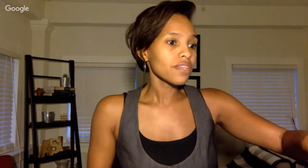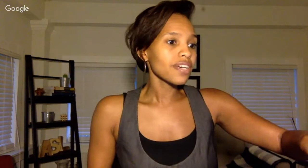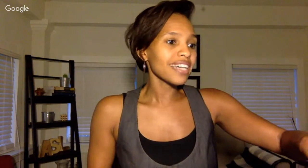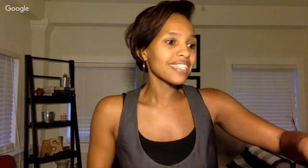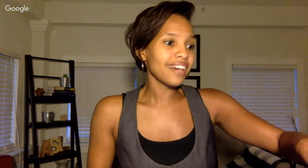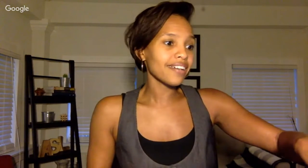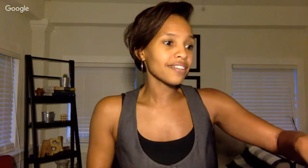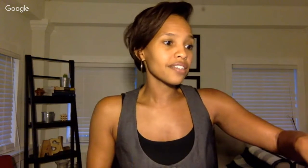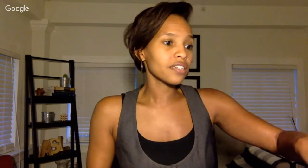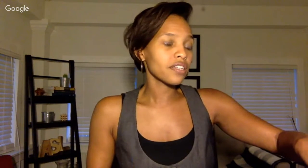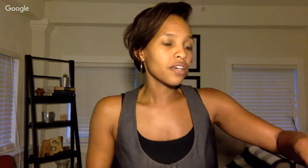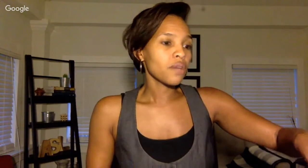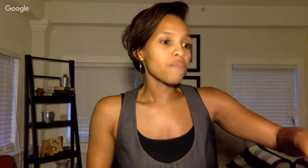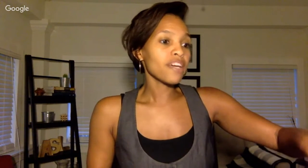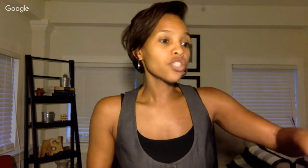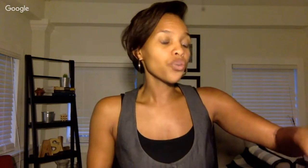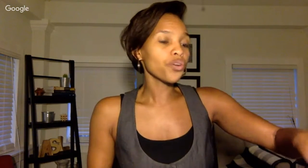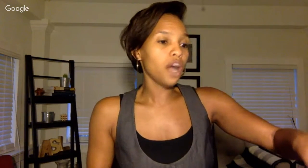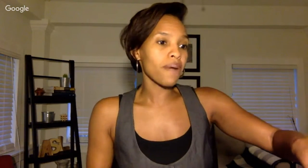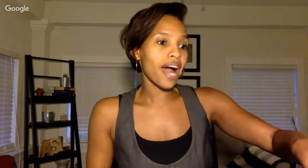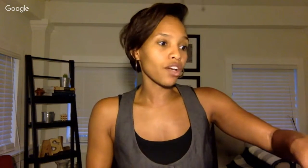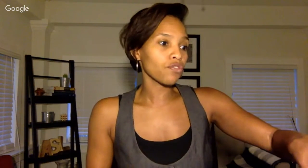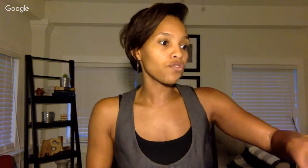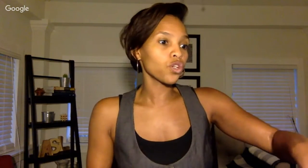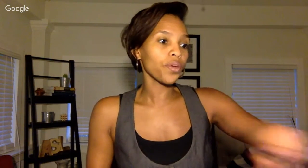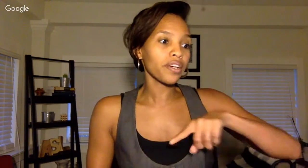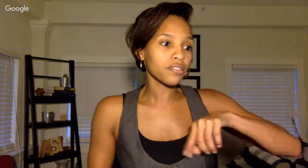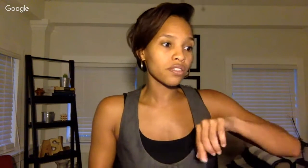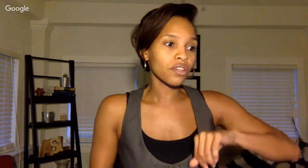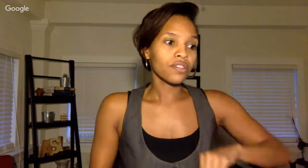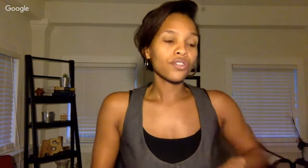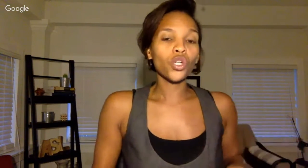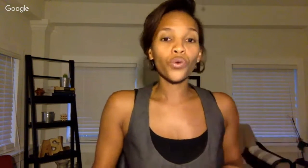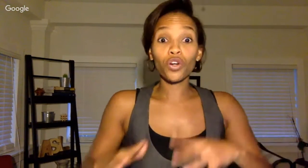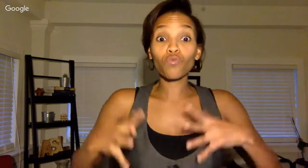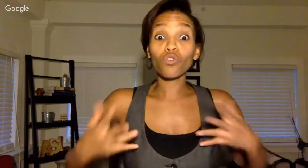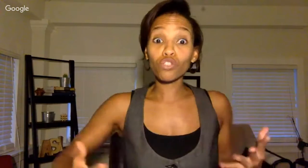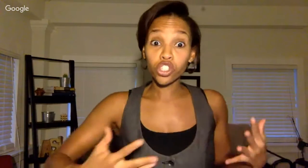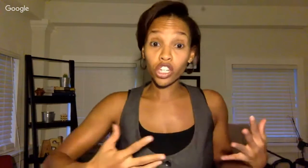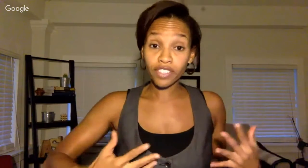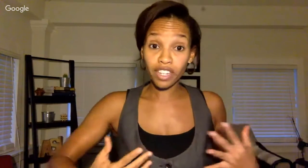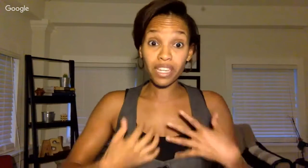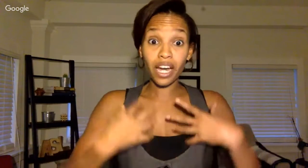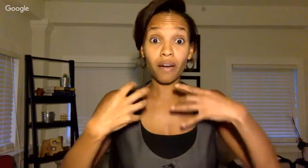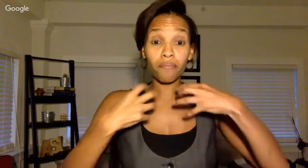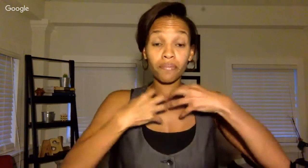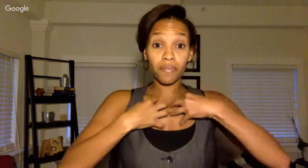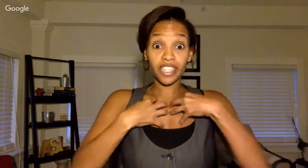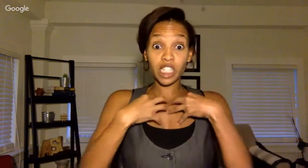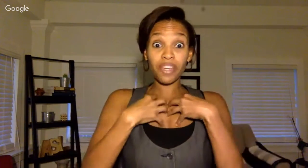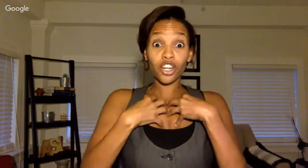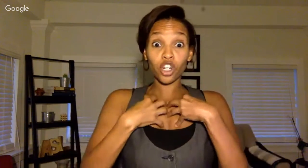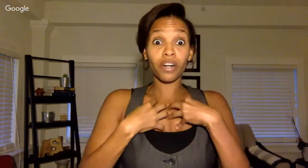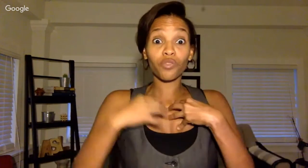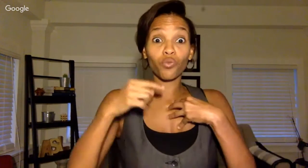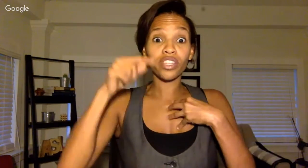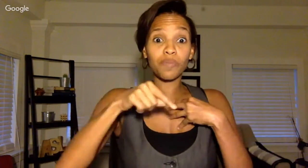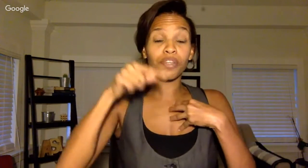I said, make sure you come back in 4 weeks. So we're gonna role shift and become the speaker, but what the speaker